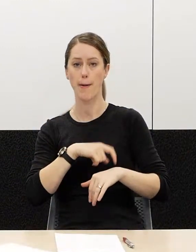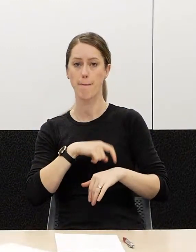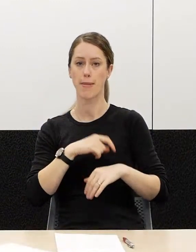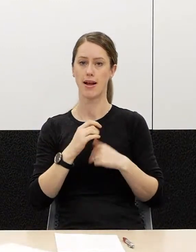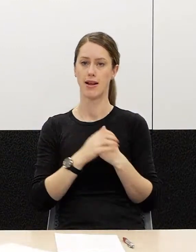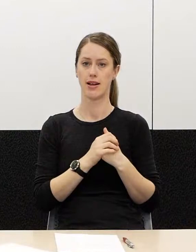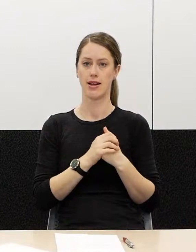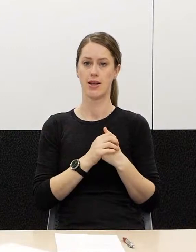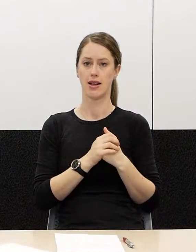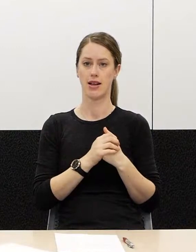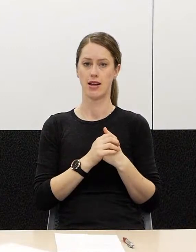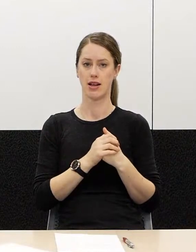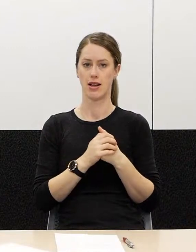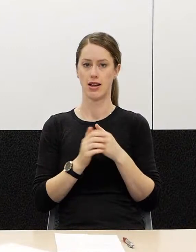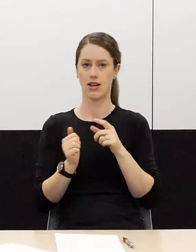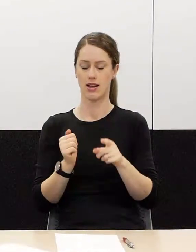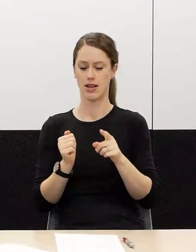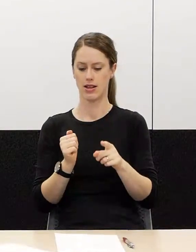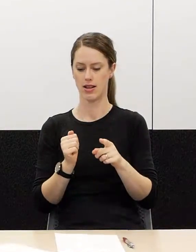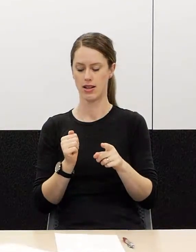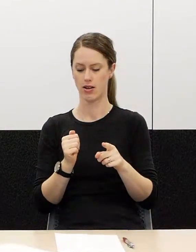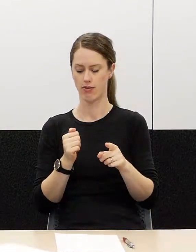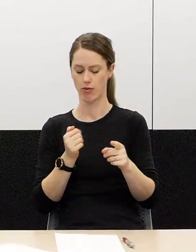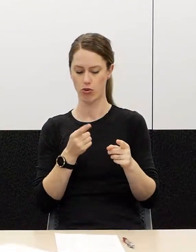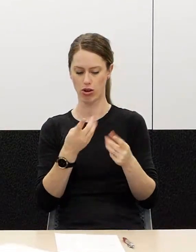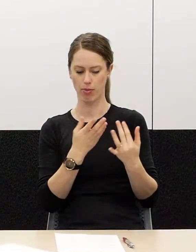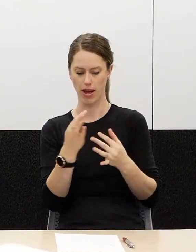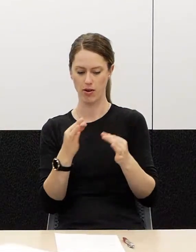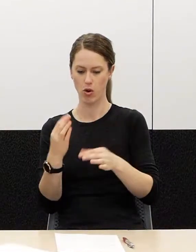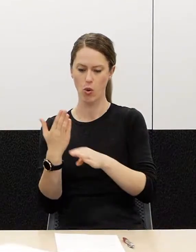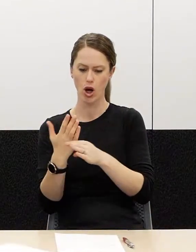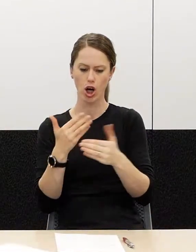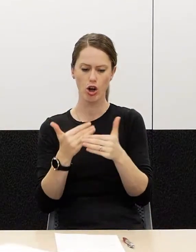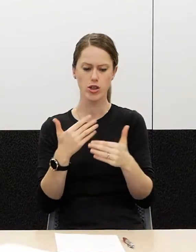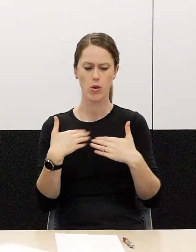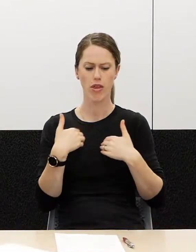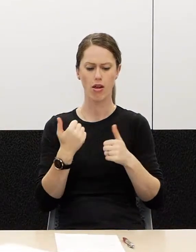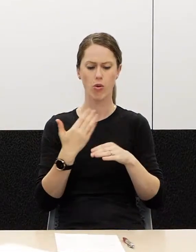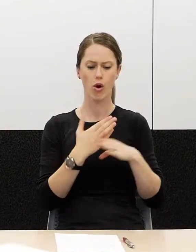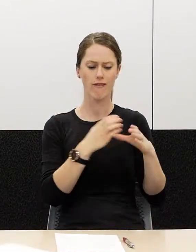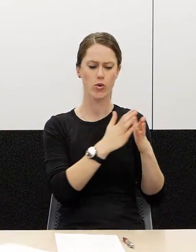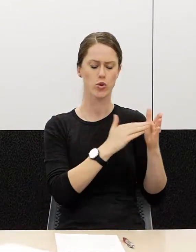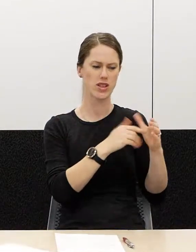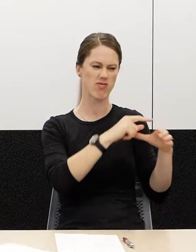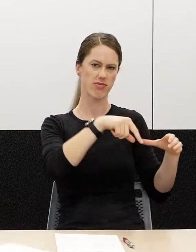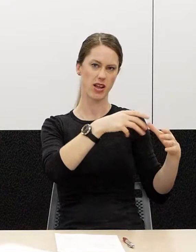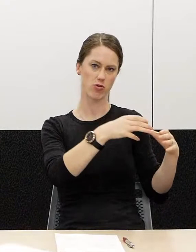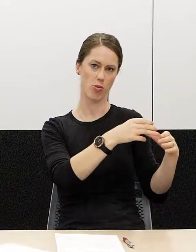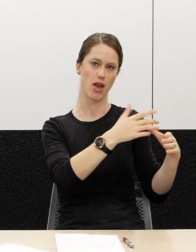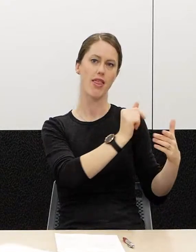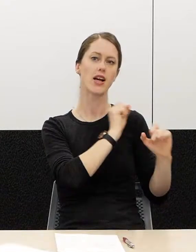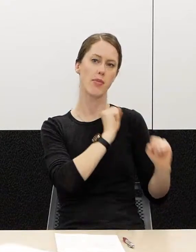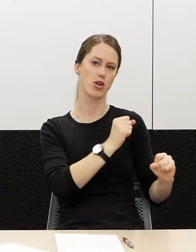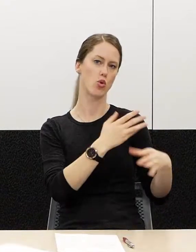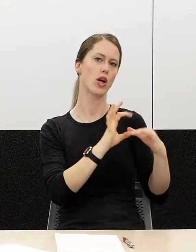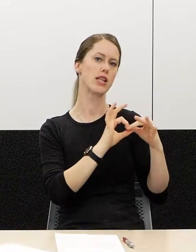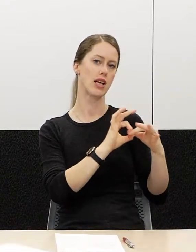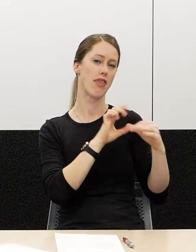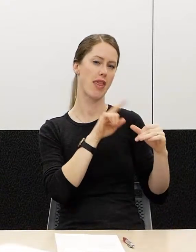working across various parts of the plan, we'll work really closely with Health Workforce New Zealand. But they're really committed to working with us,